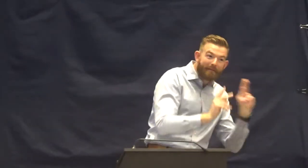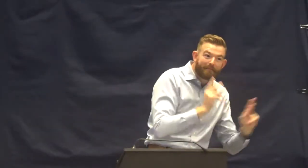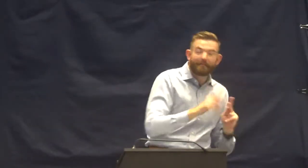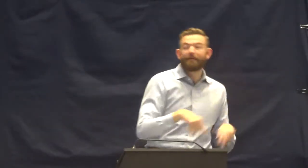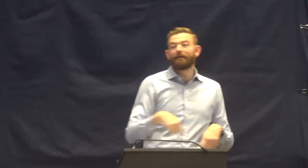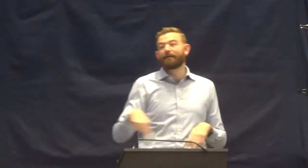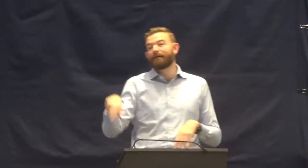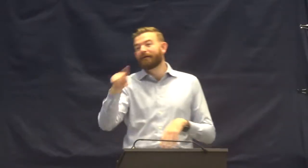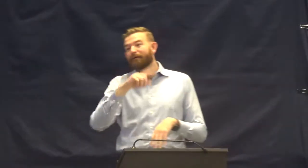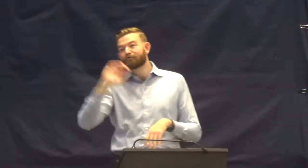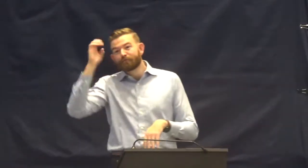starving.